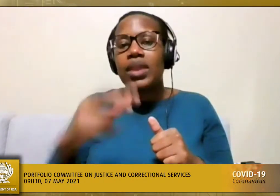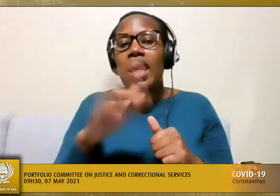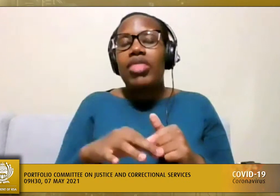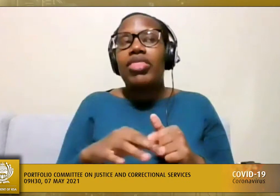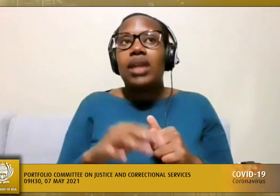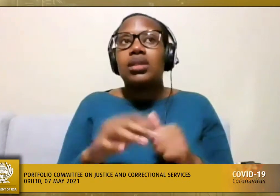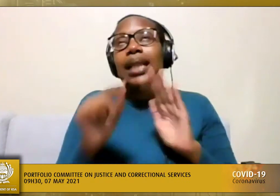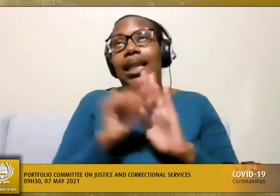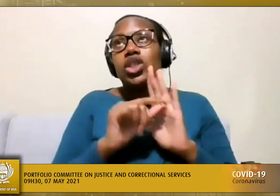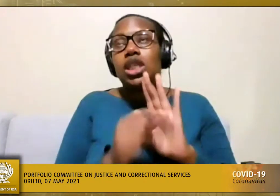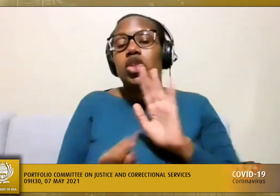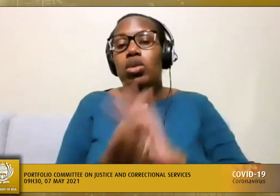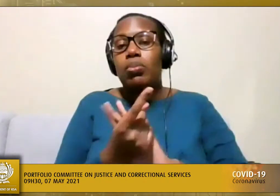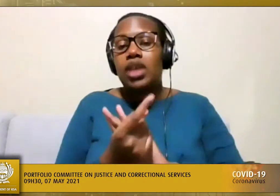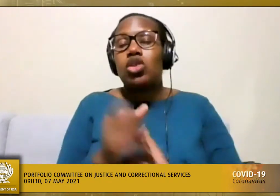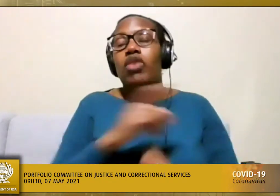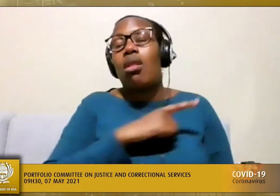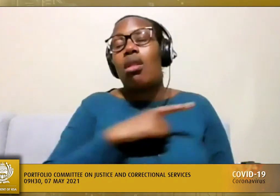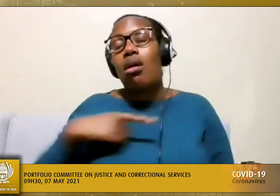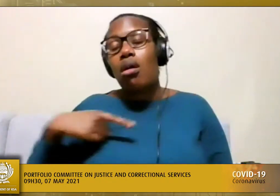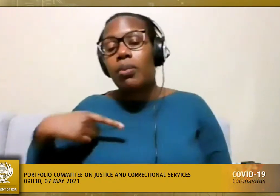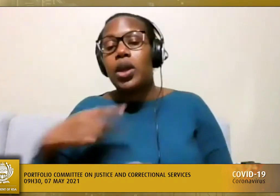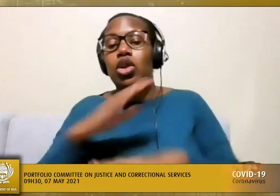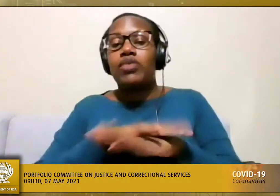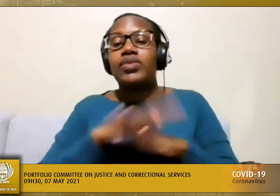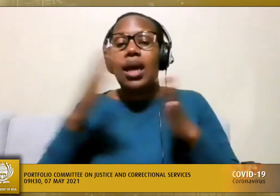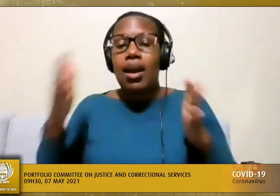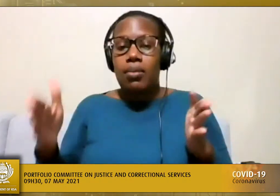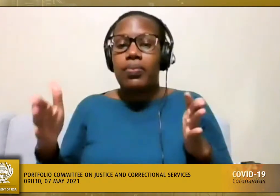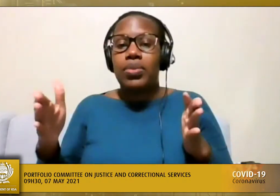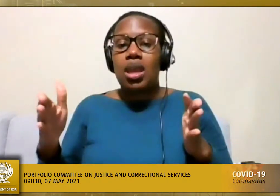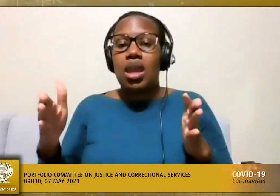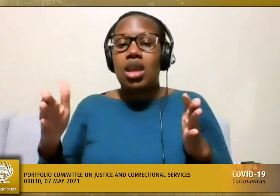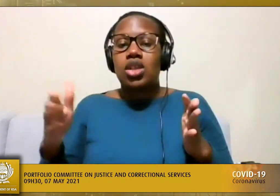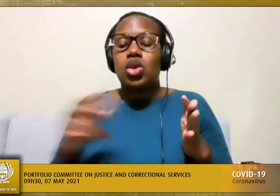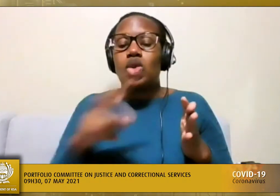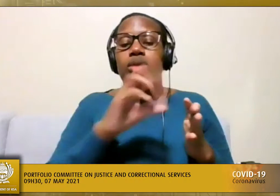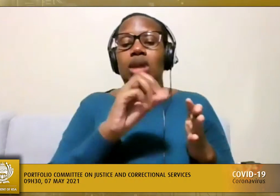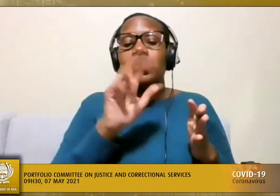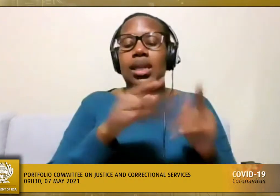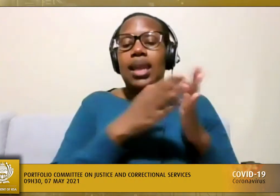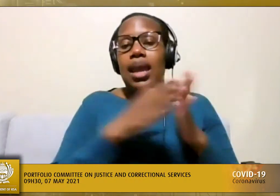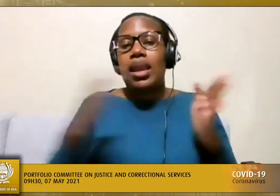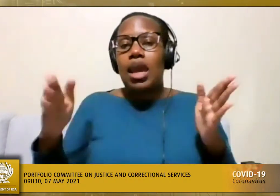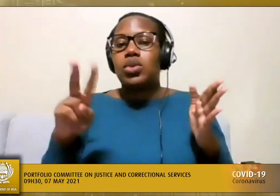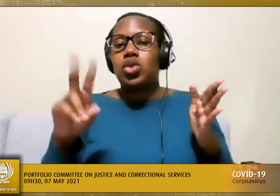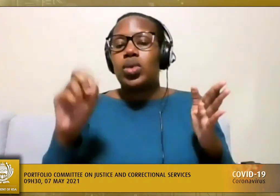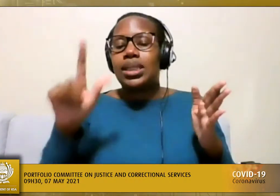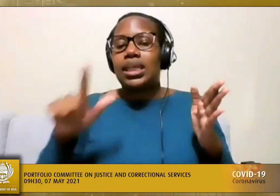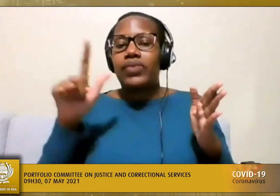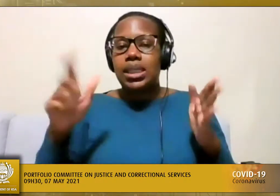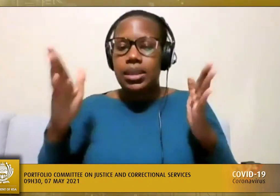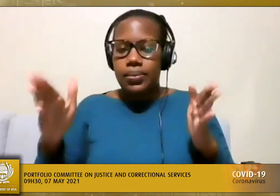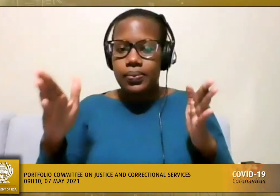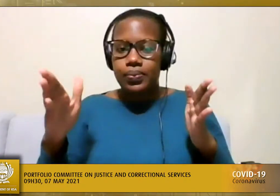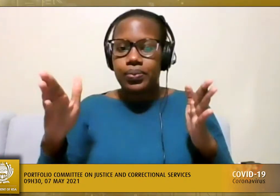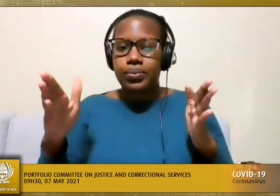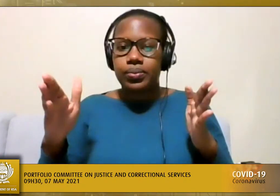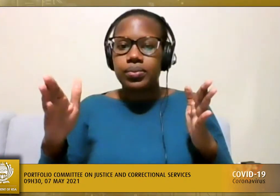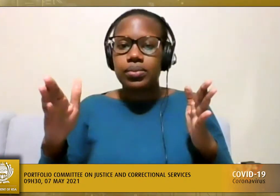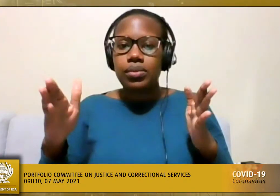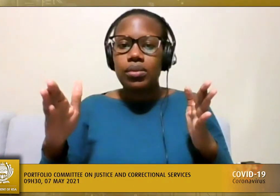took place over a long period of time um to which 2009 until 2017 they were therefore